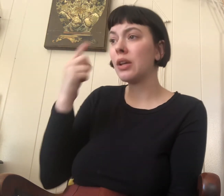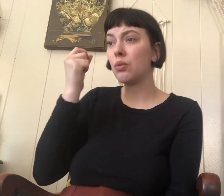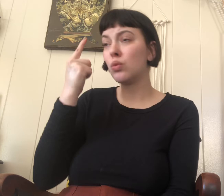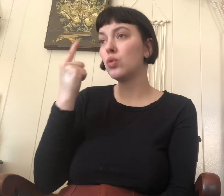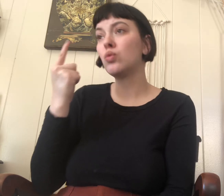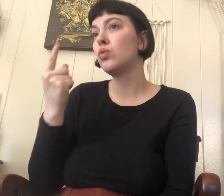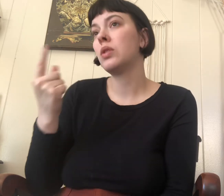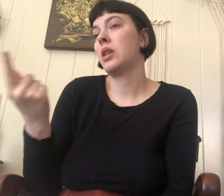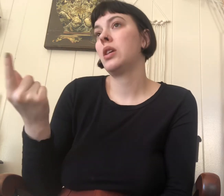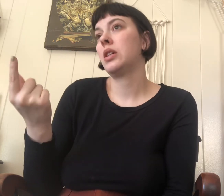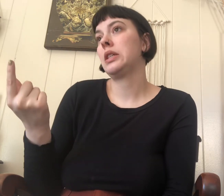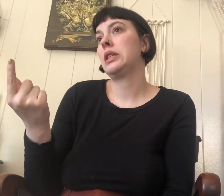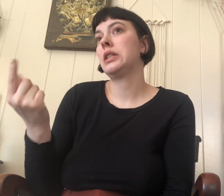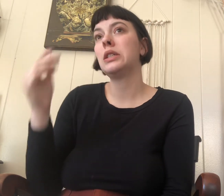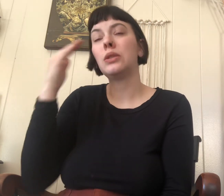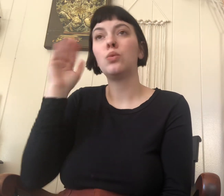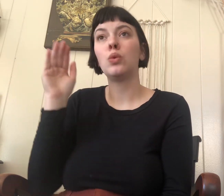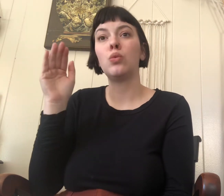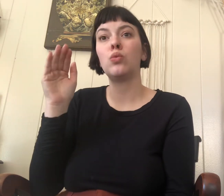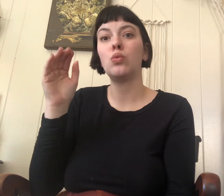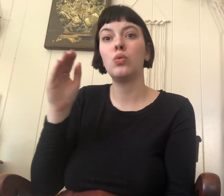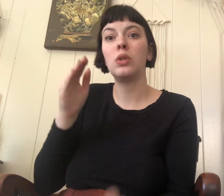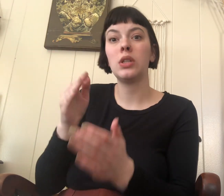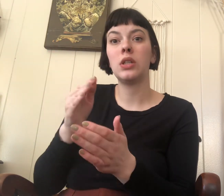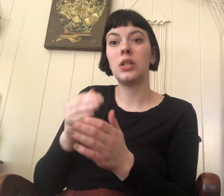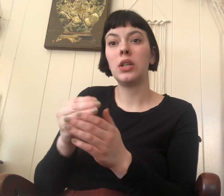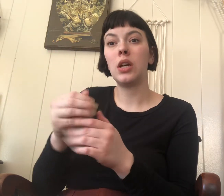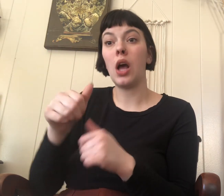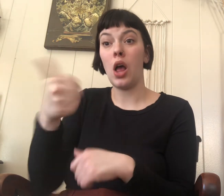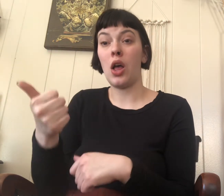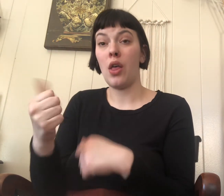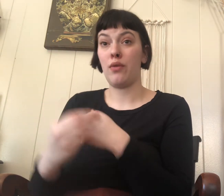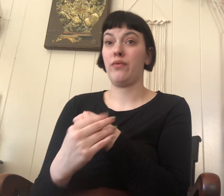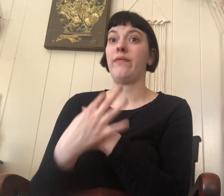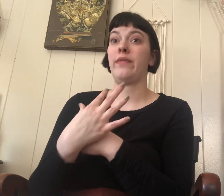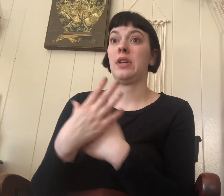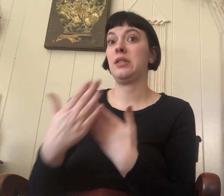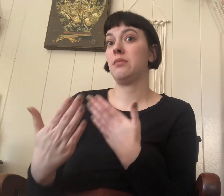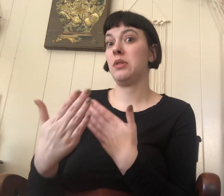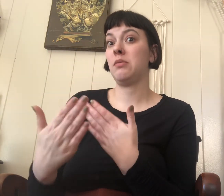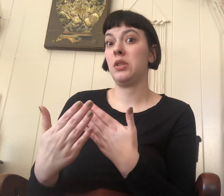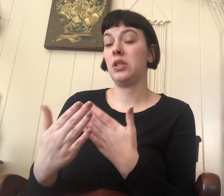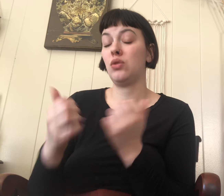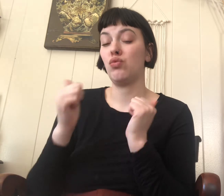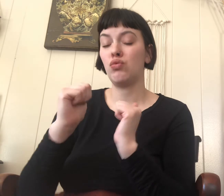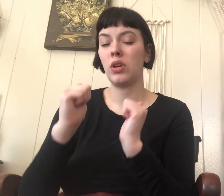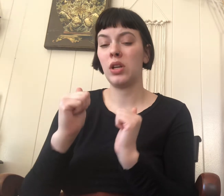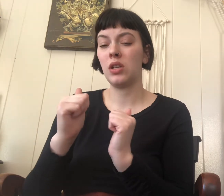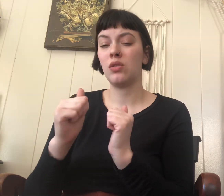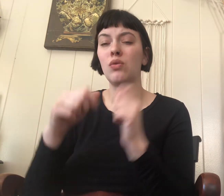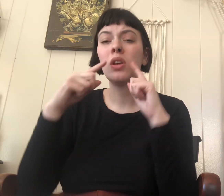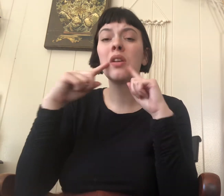important to think about what we're trying to accomplish with the treatment. I had to learn how to